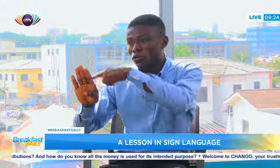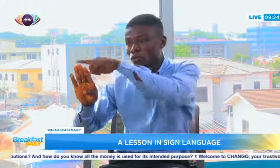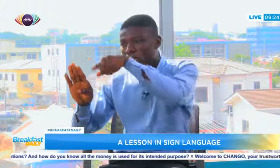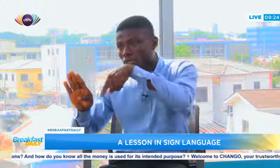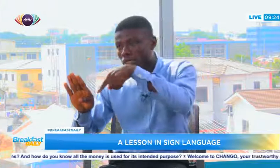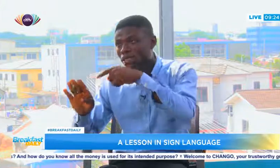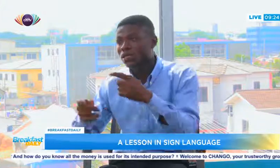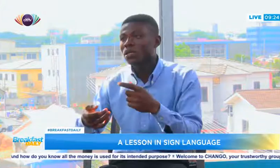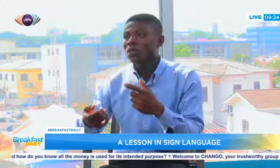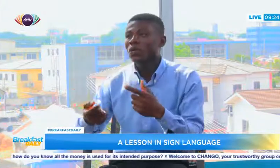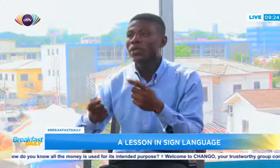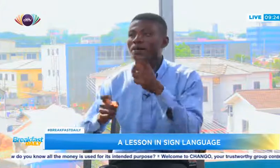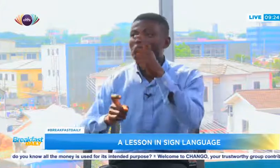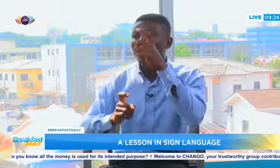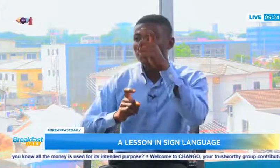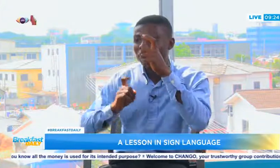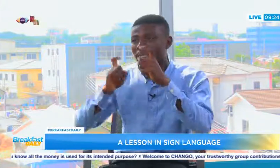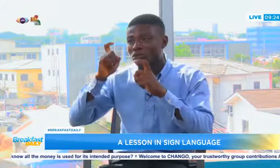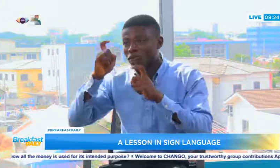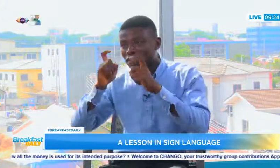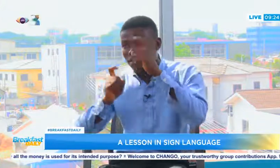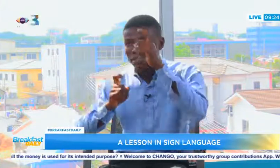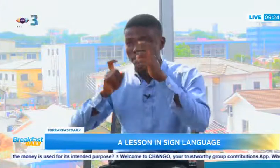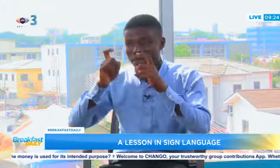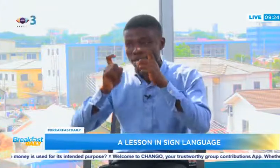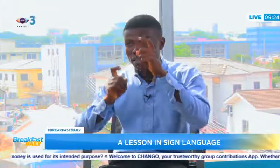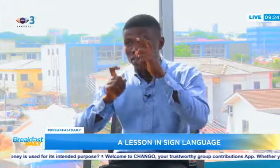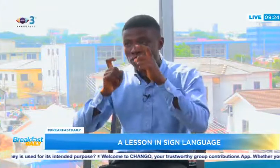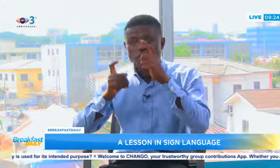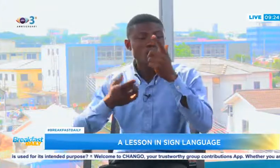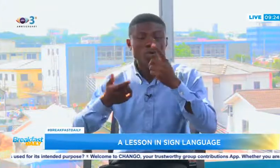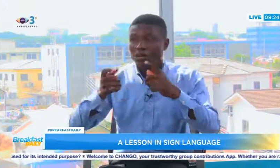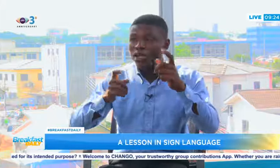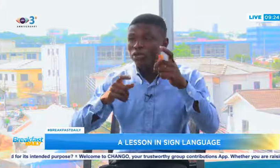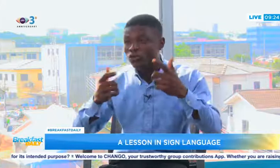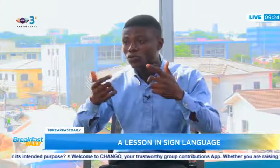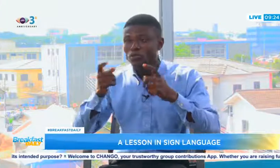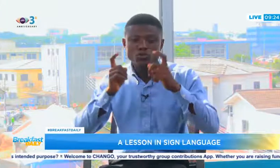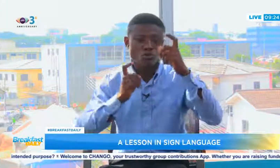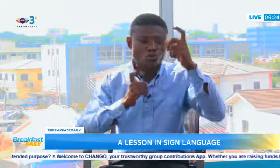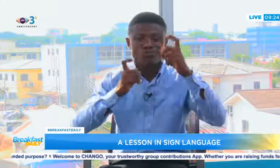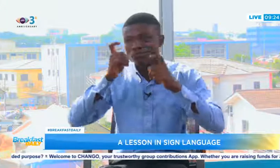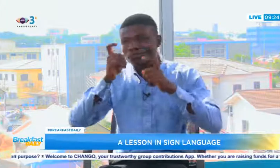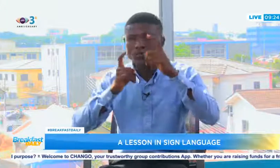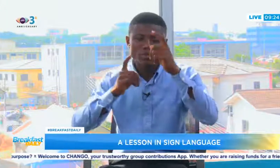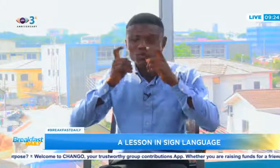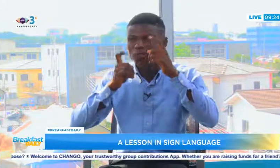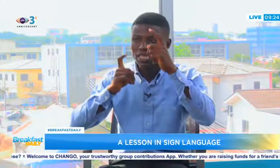you are doing. We have the facial expression. Okay. So whatever you do, you should change your